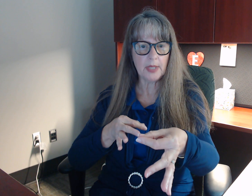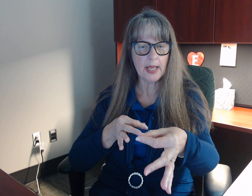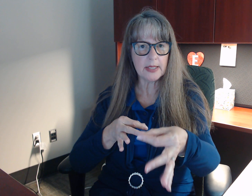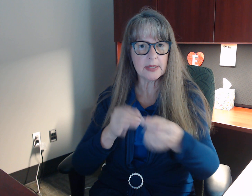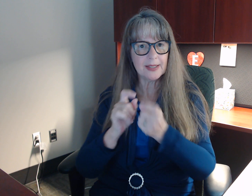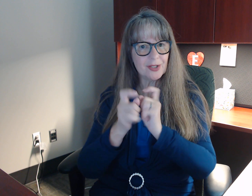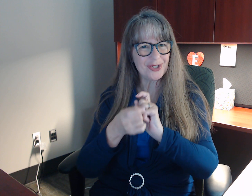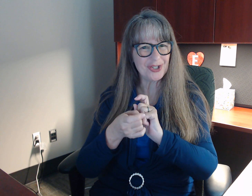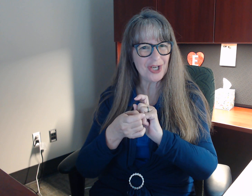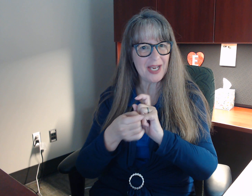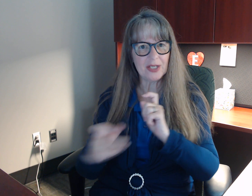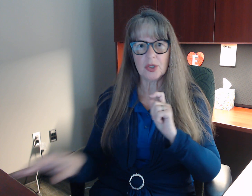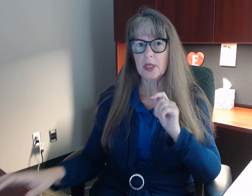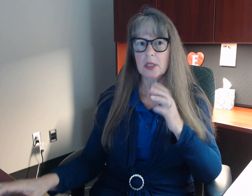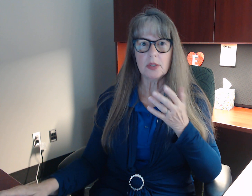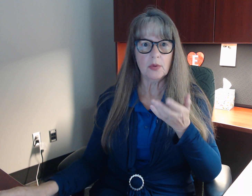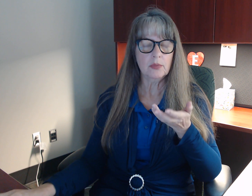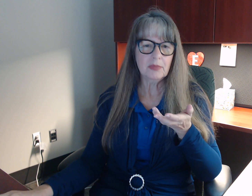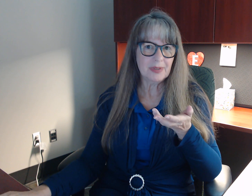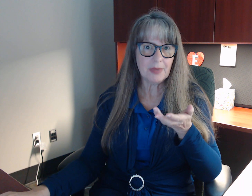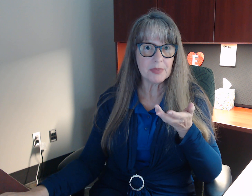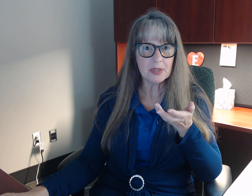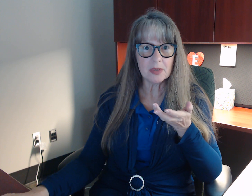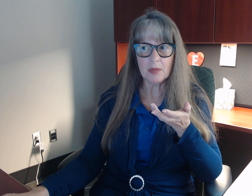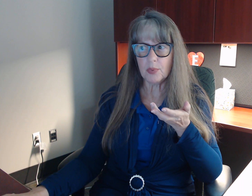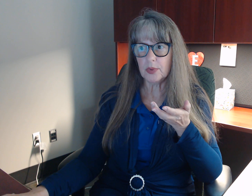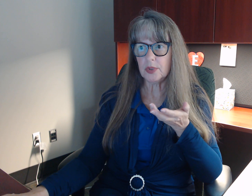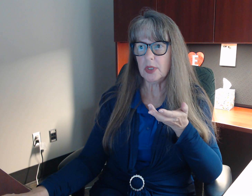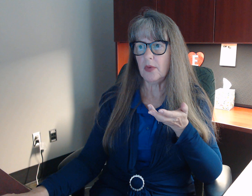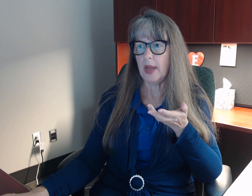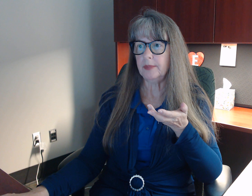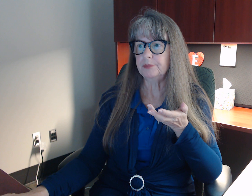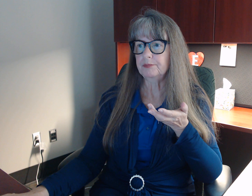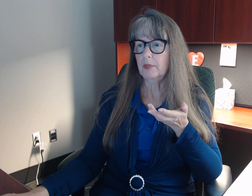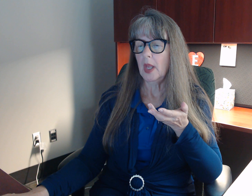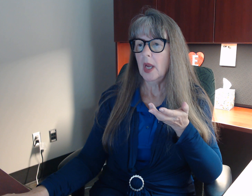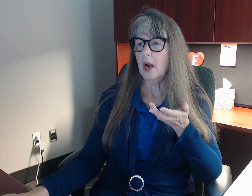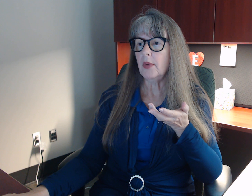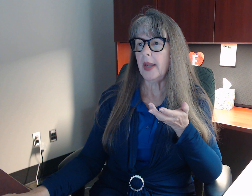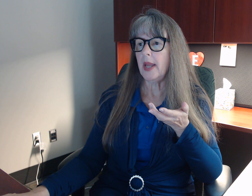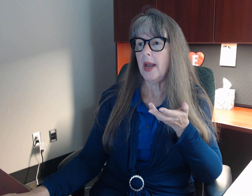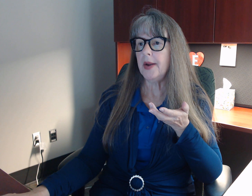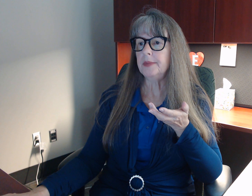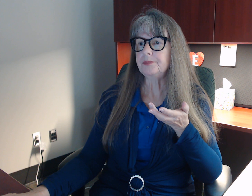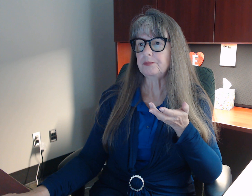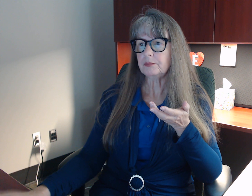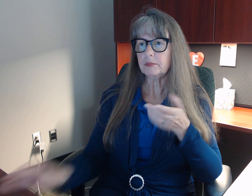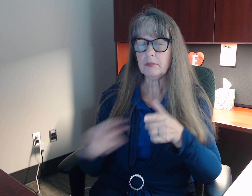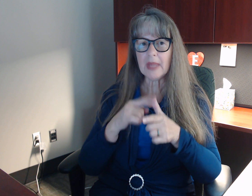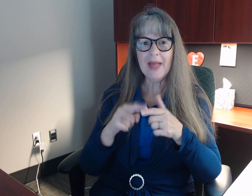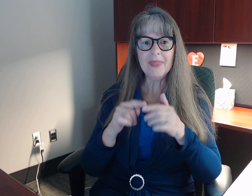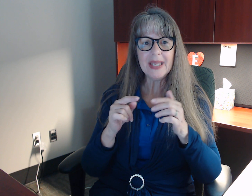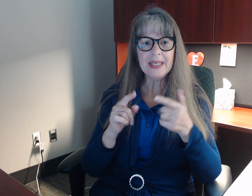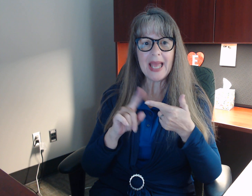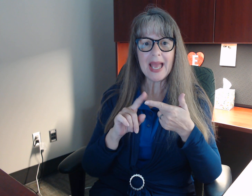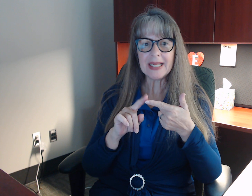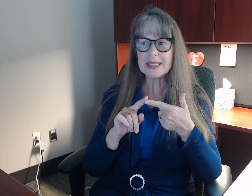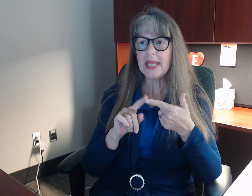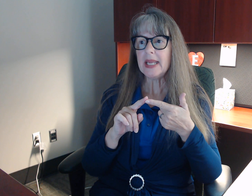replace and this is to change. So sometimes it's important to know that. Okay, and then next